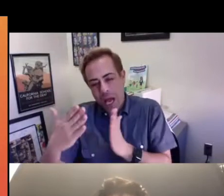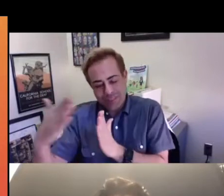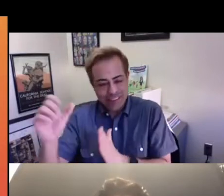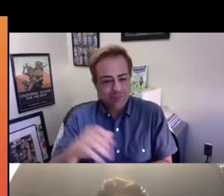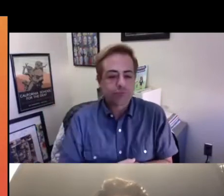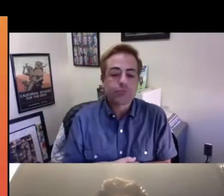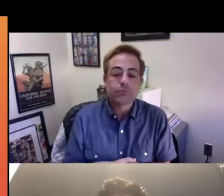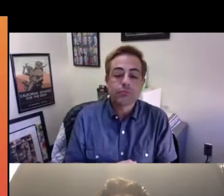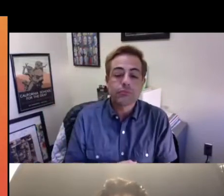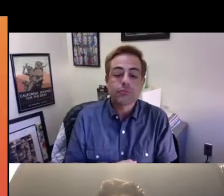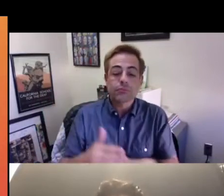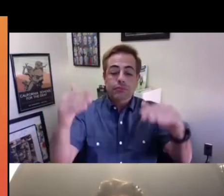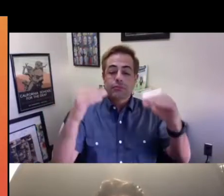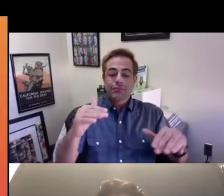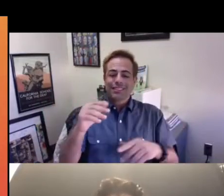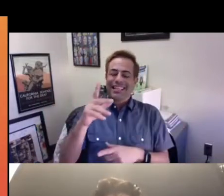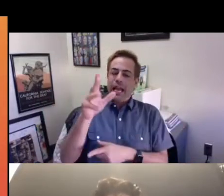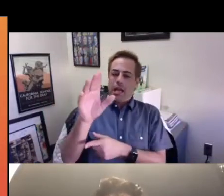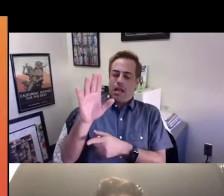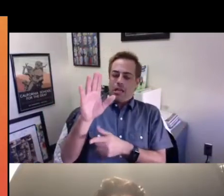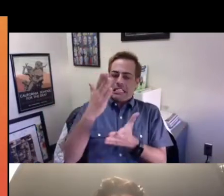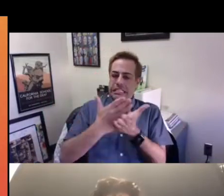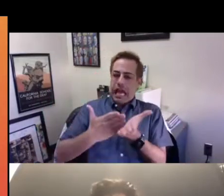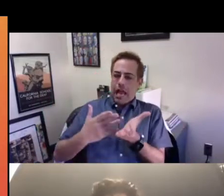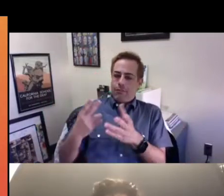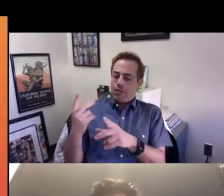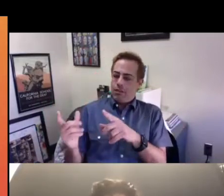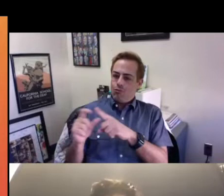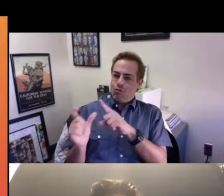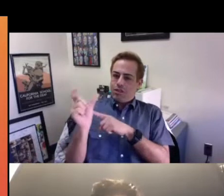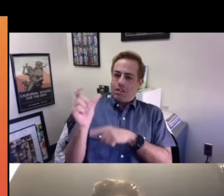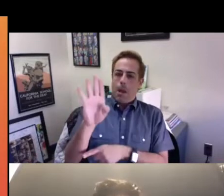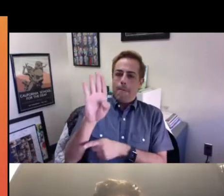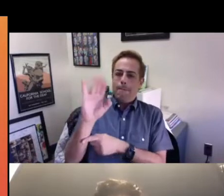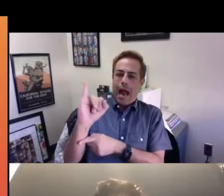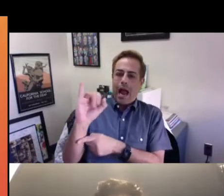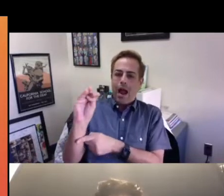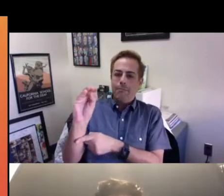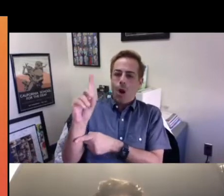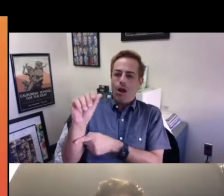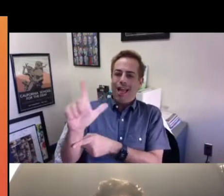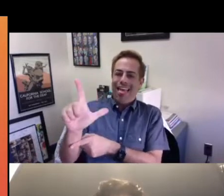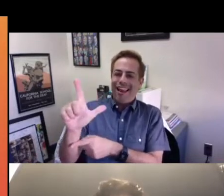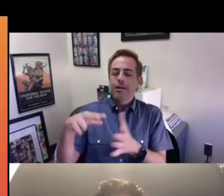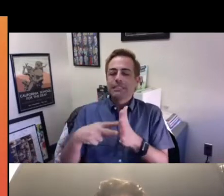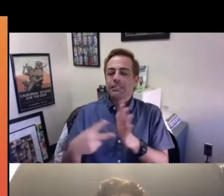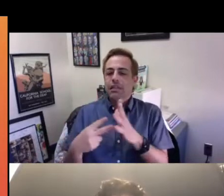early start tends to mean 0 to 3 or sometimes 0 to 5.